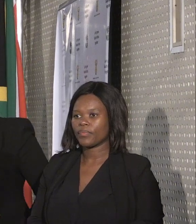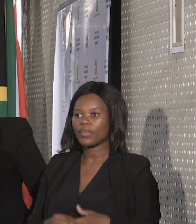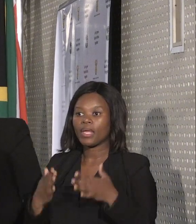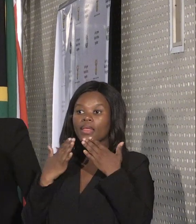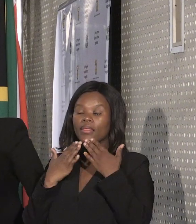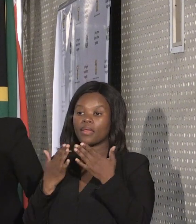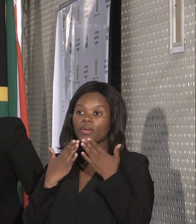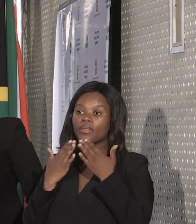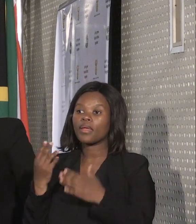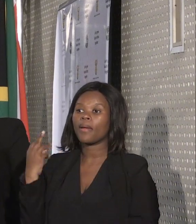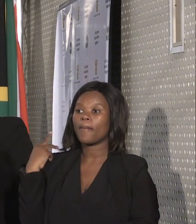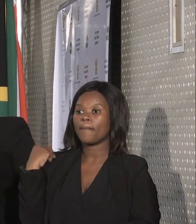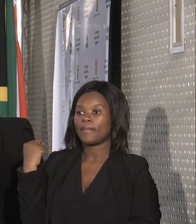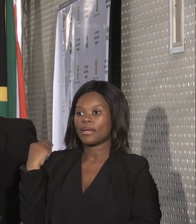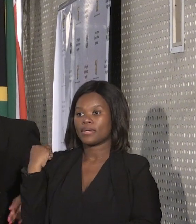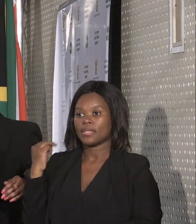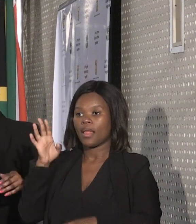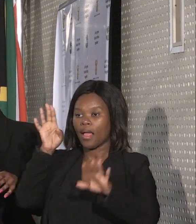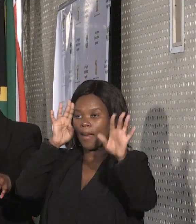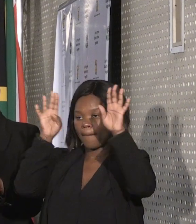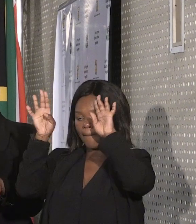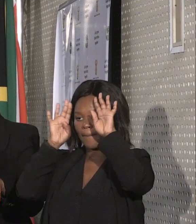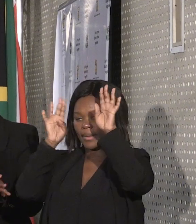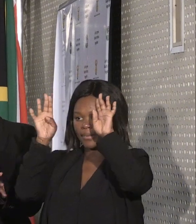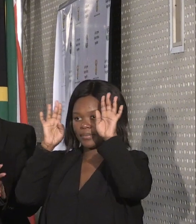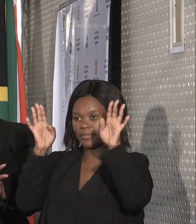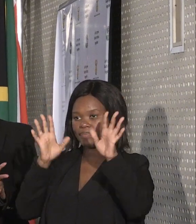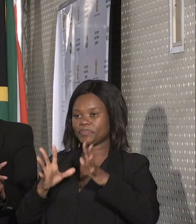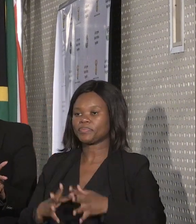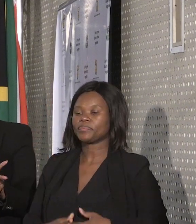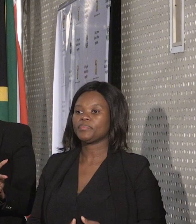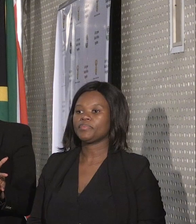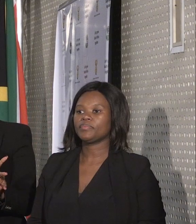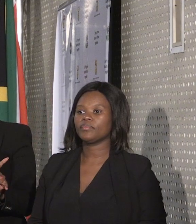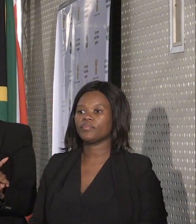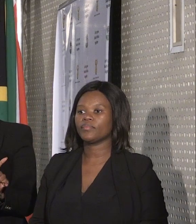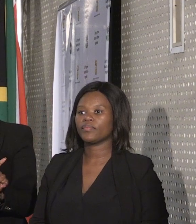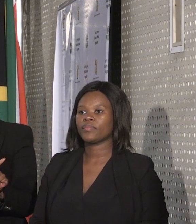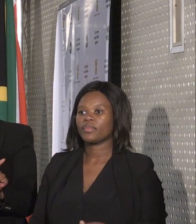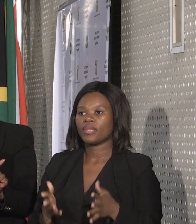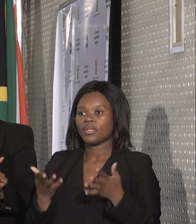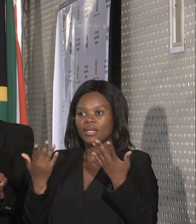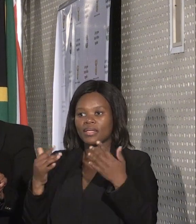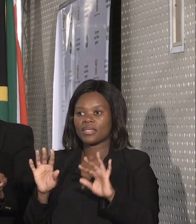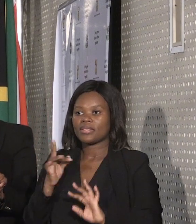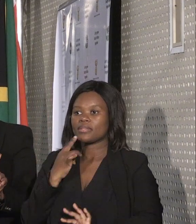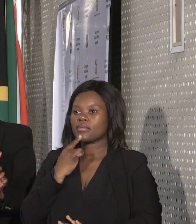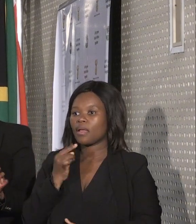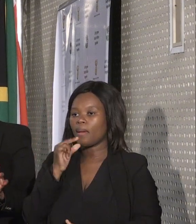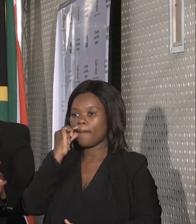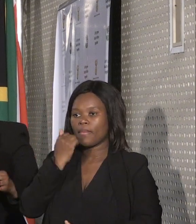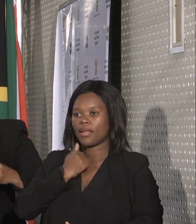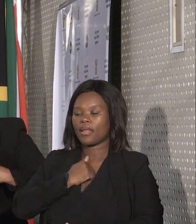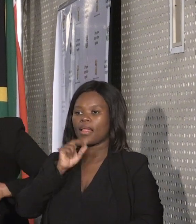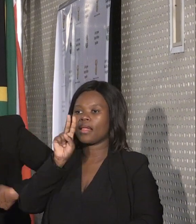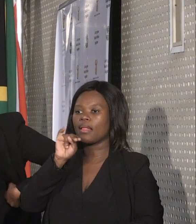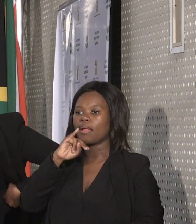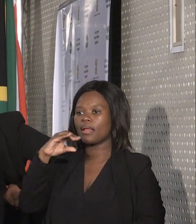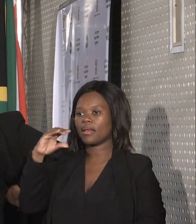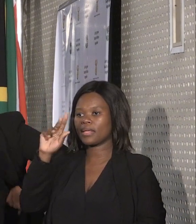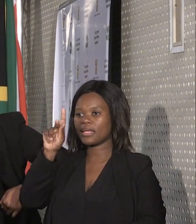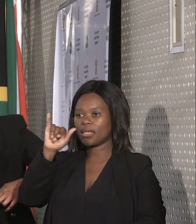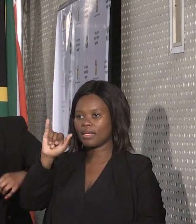Thank you, Minister. Ndicela uzibulisela ngokwamo. Njengoba besechilo ukuthi ndinguNikki Mbengashe, like they've